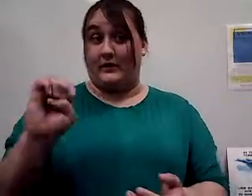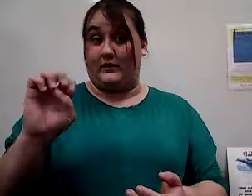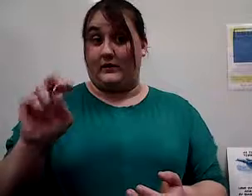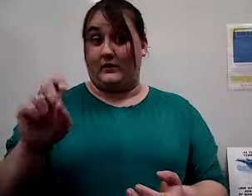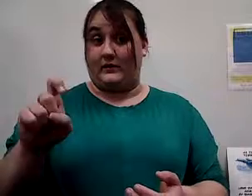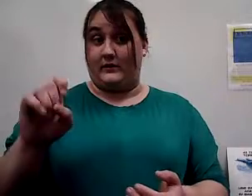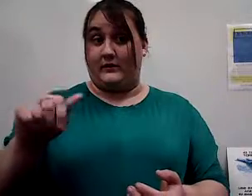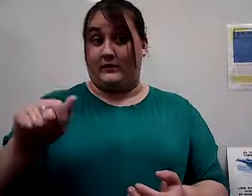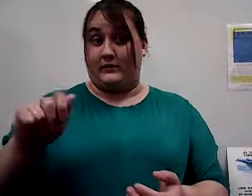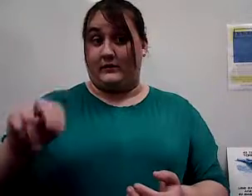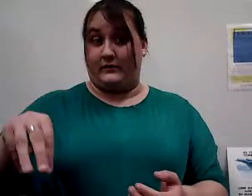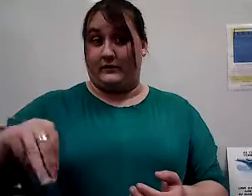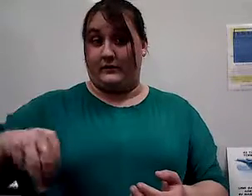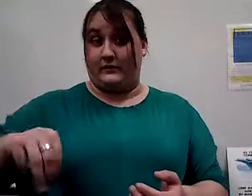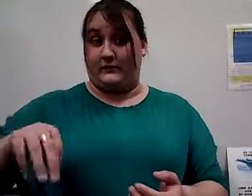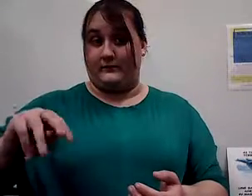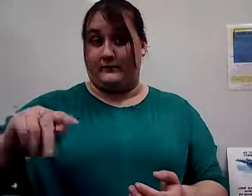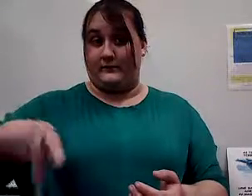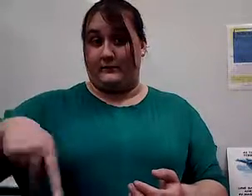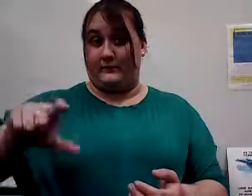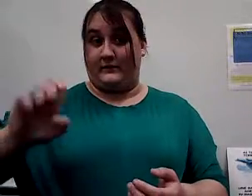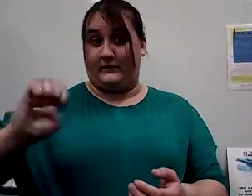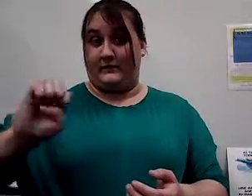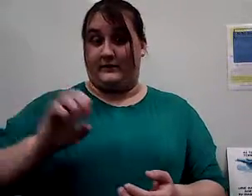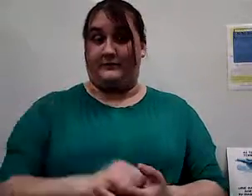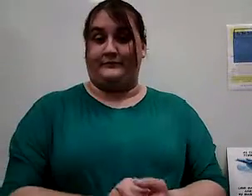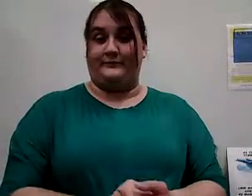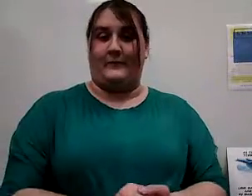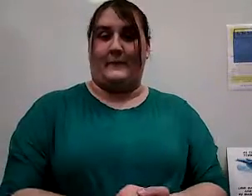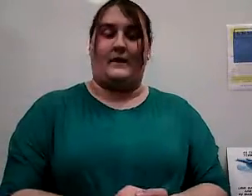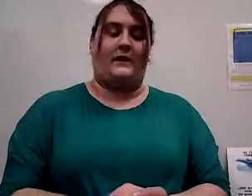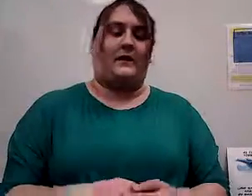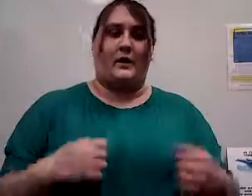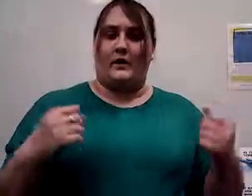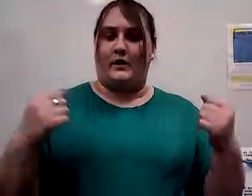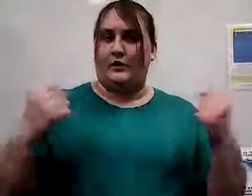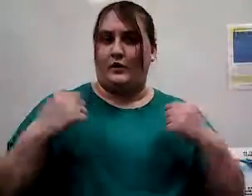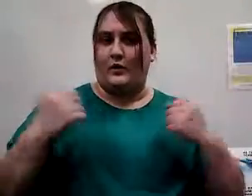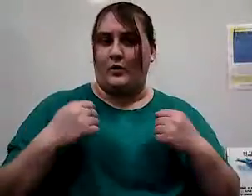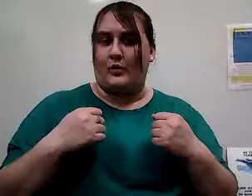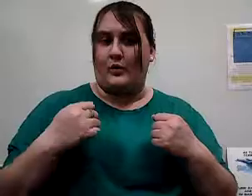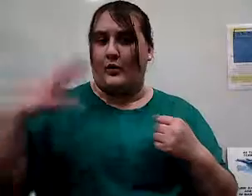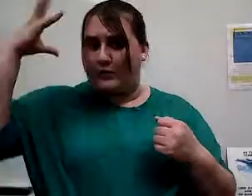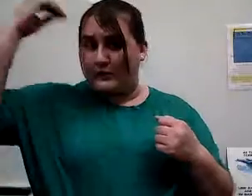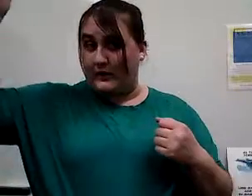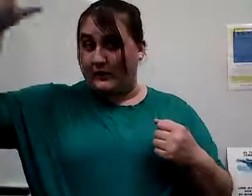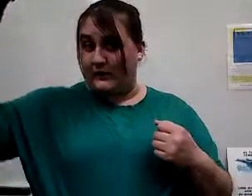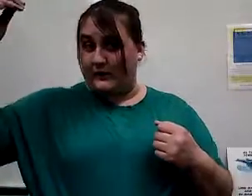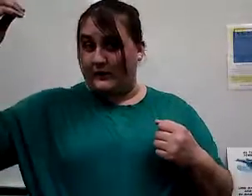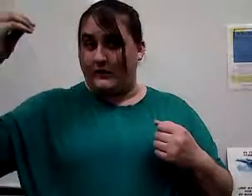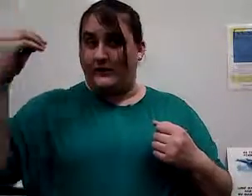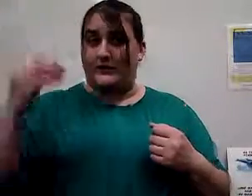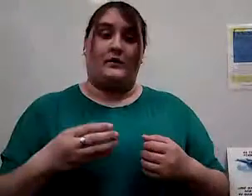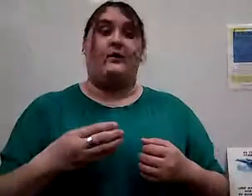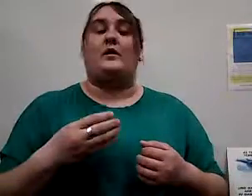Nathan? When, it's cold outside and you breathe on the window glass. Okay, that's one. It's cold outside. You go up